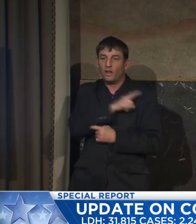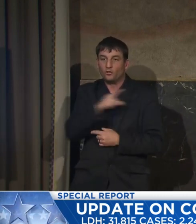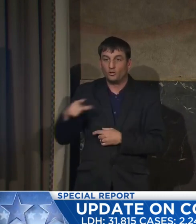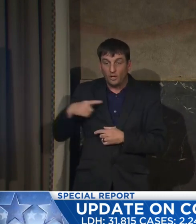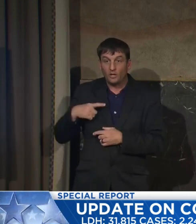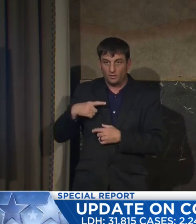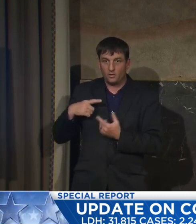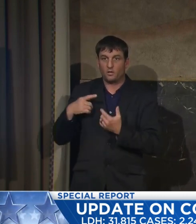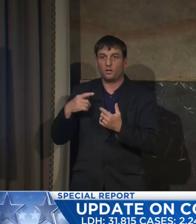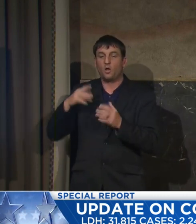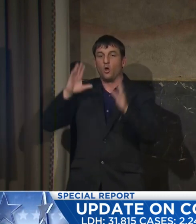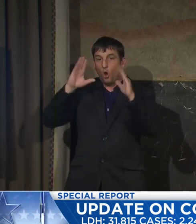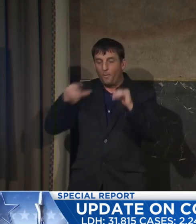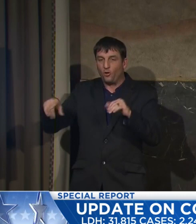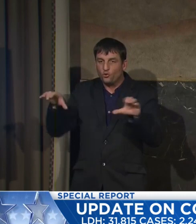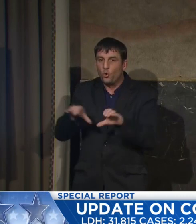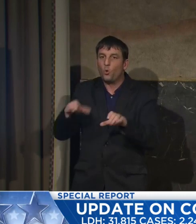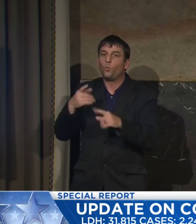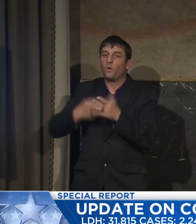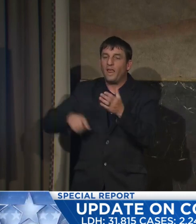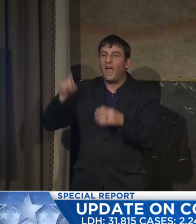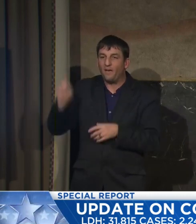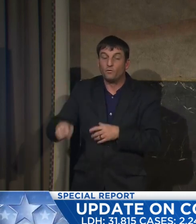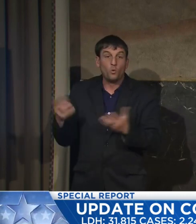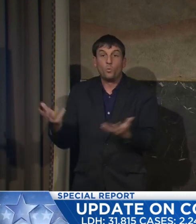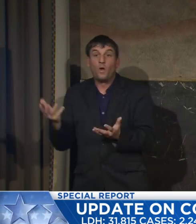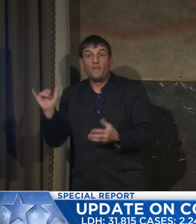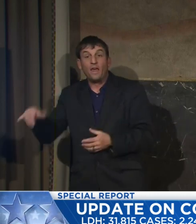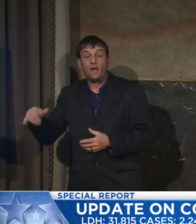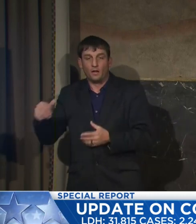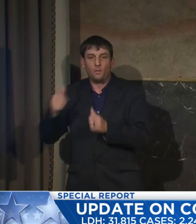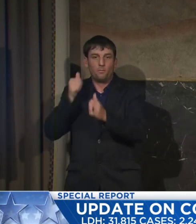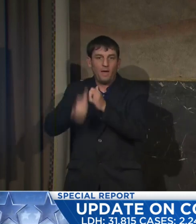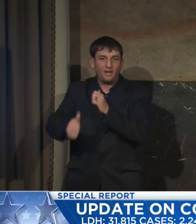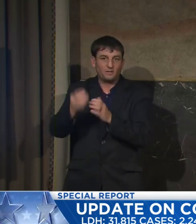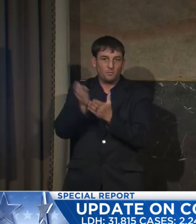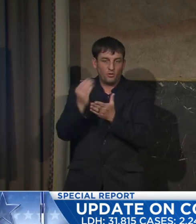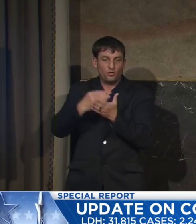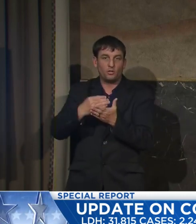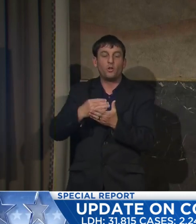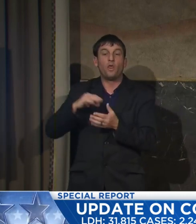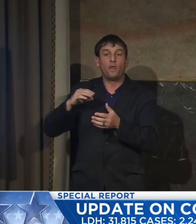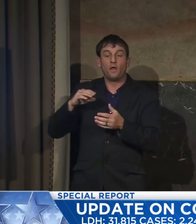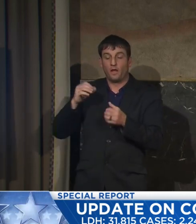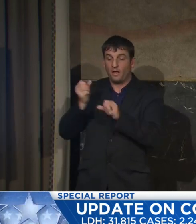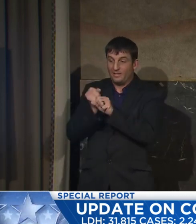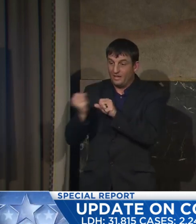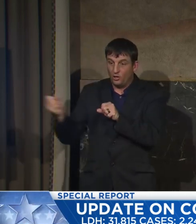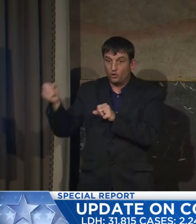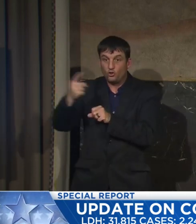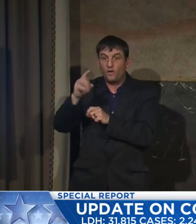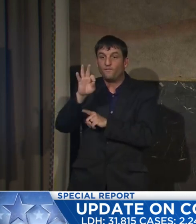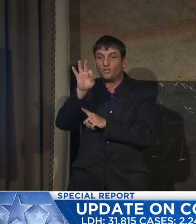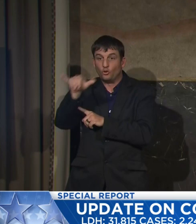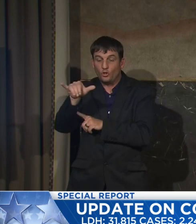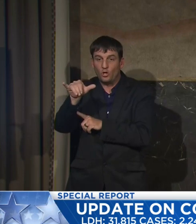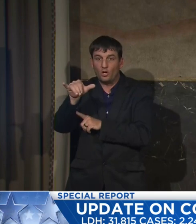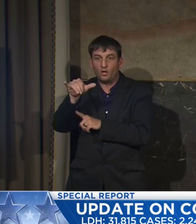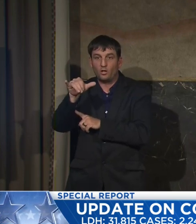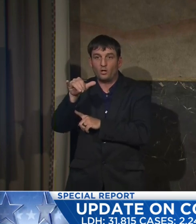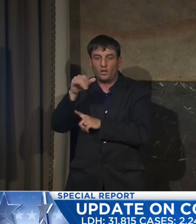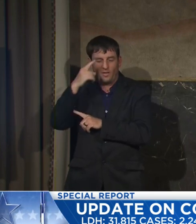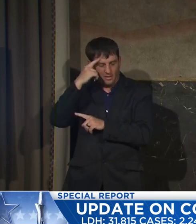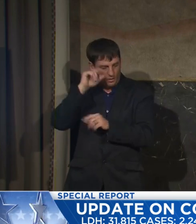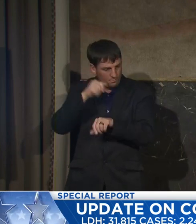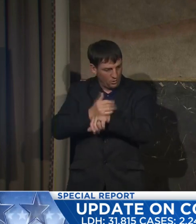of that is passing a budget. And the number for next fiscal year, based on the LFO forecast, which is the one that was adopted,